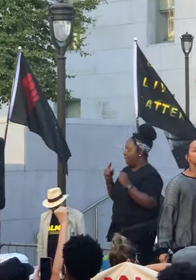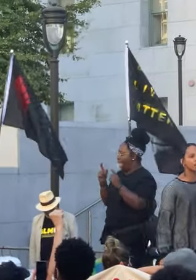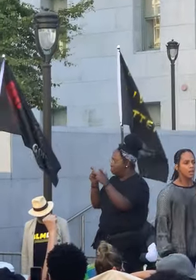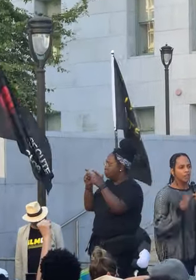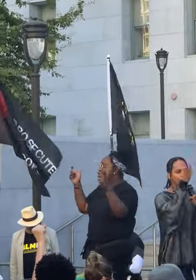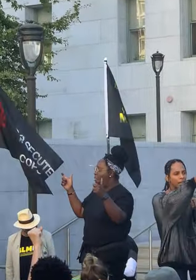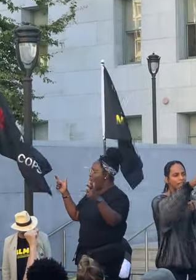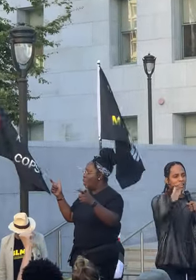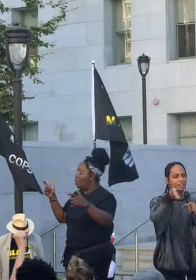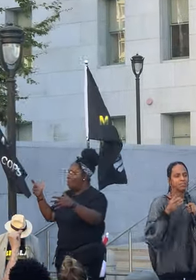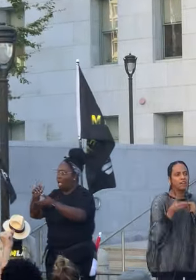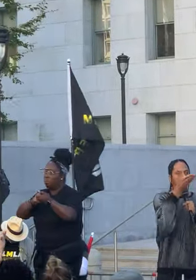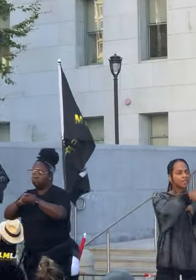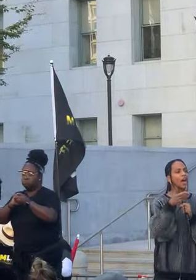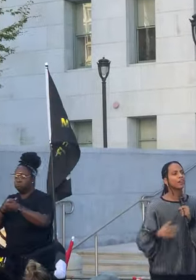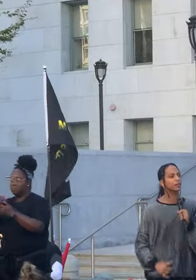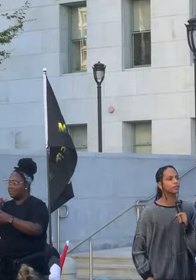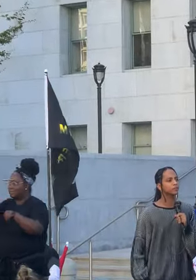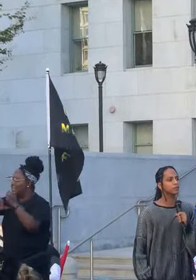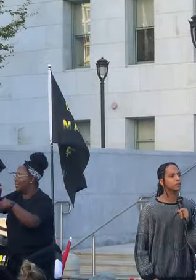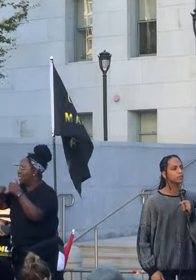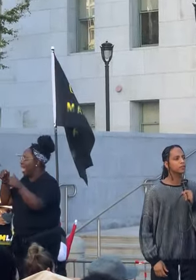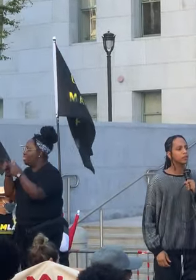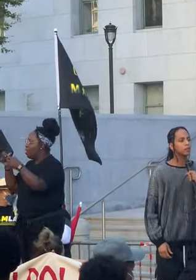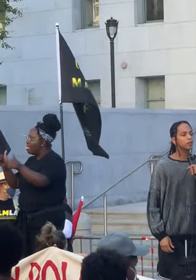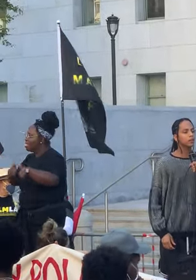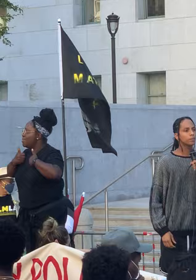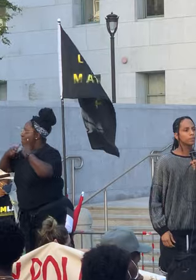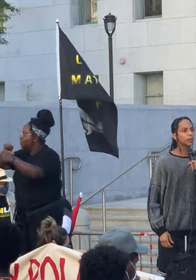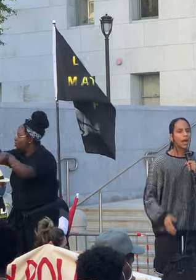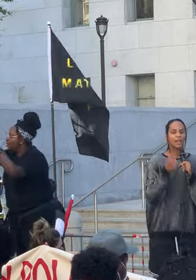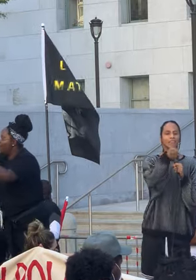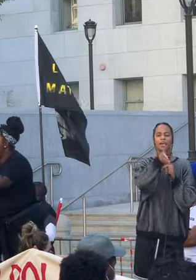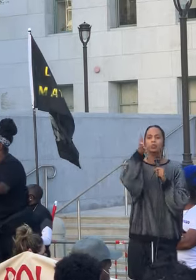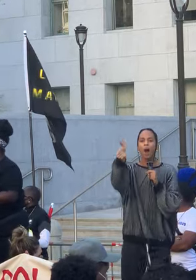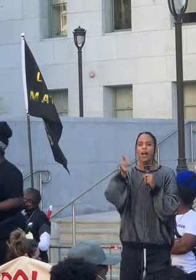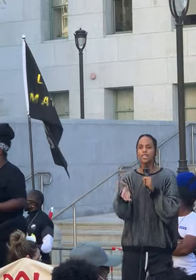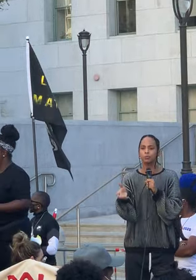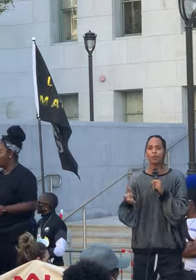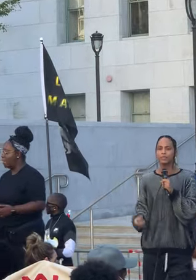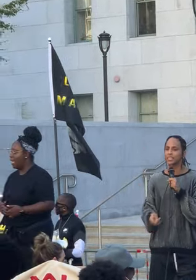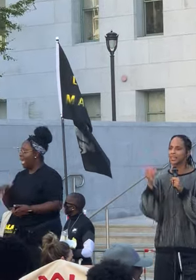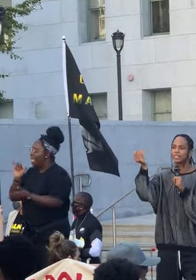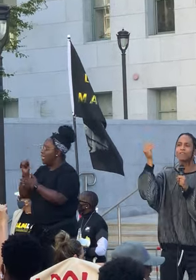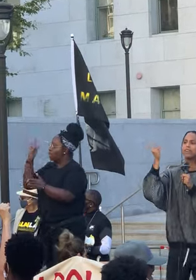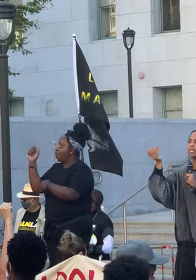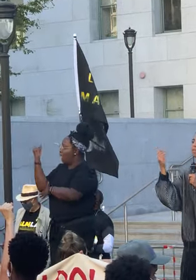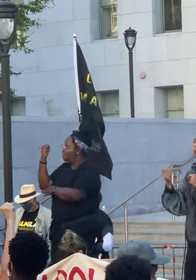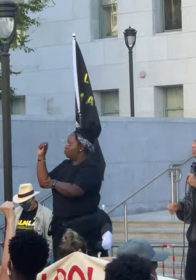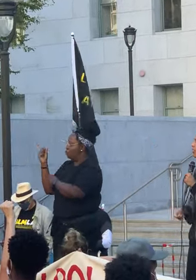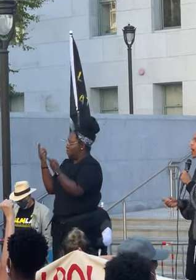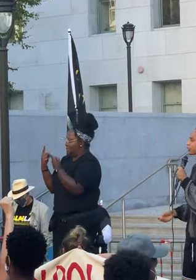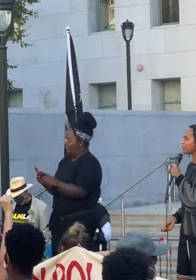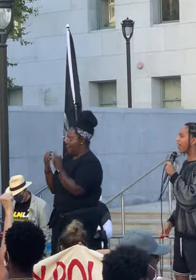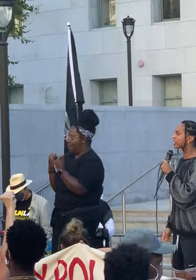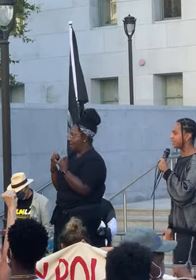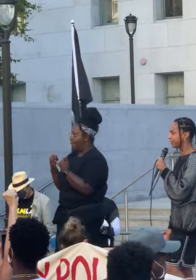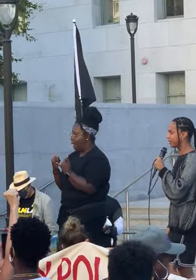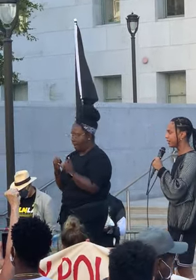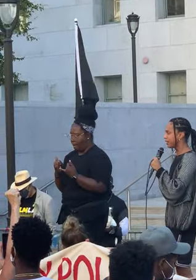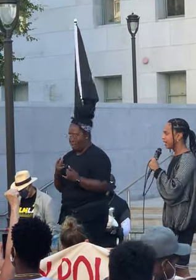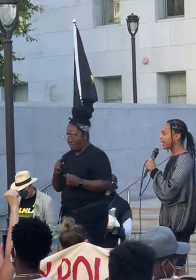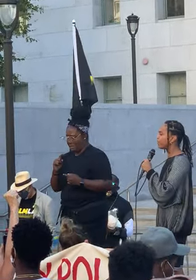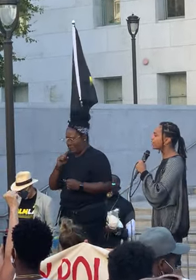that together. That we exist together. And that is why these movements exist. Even in the moments of hardship and